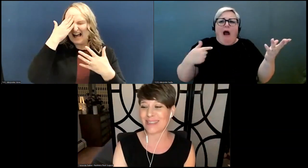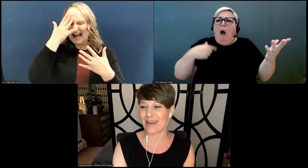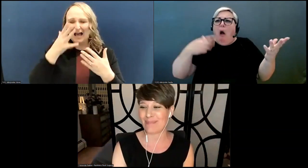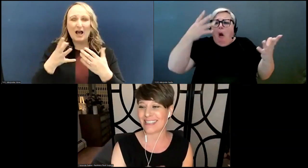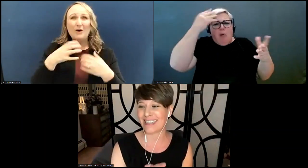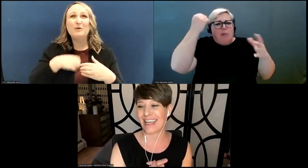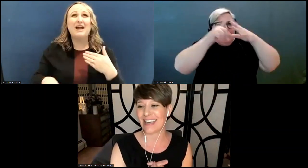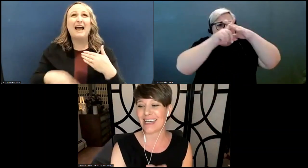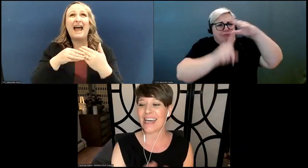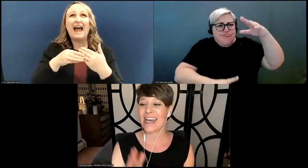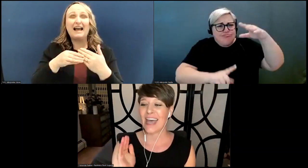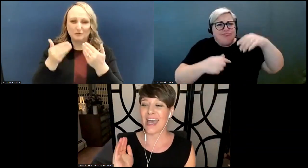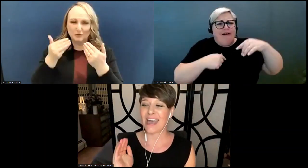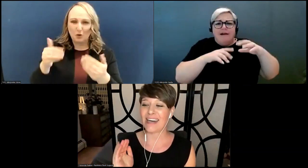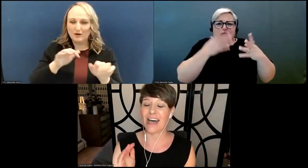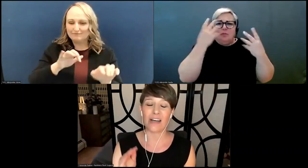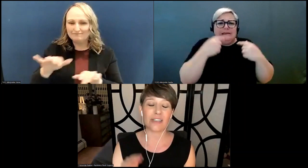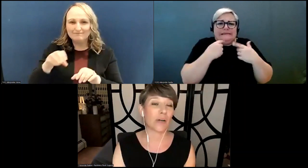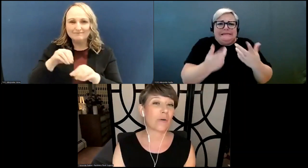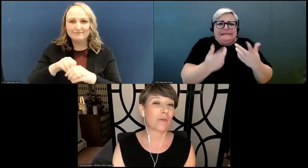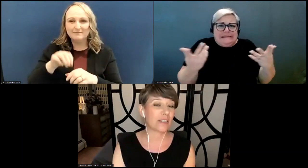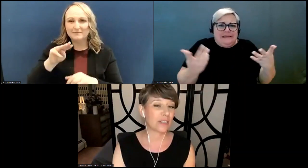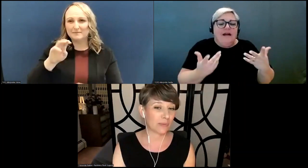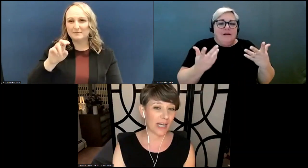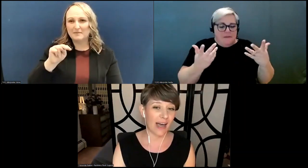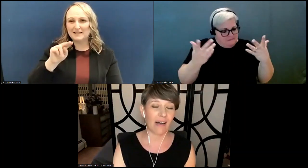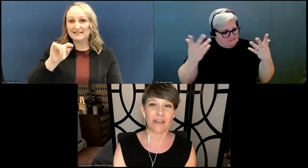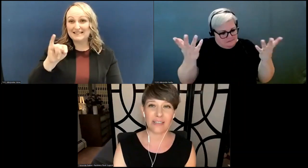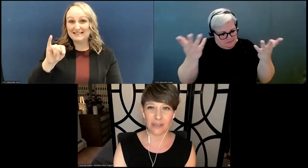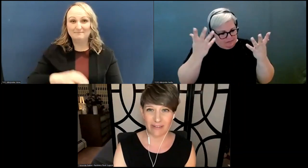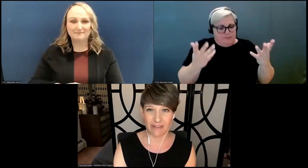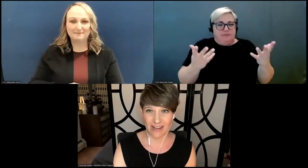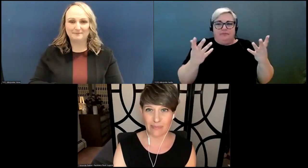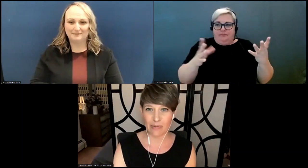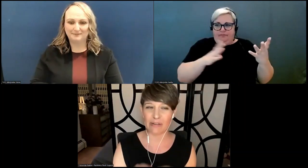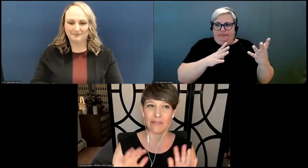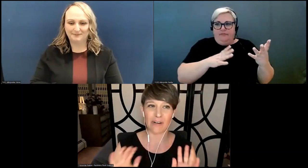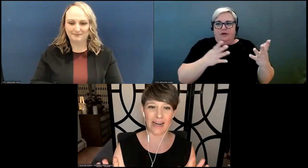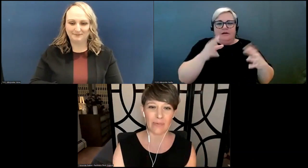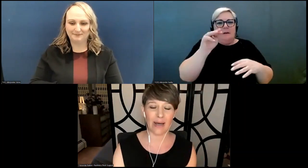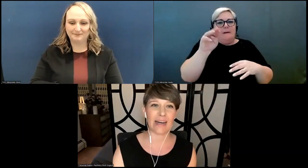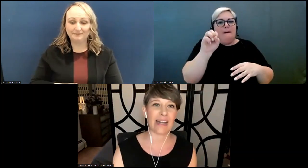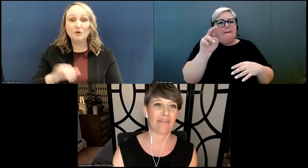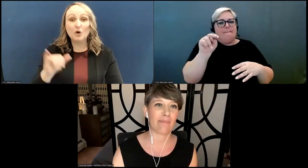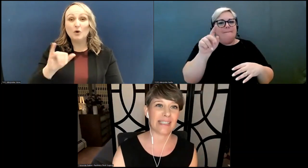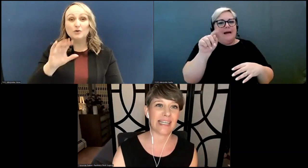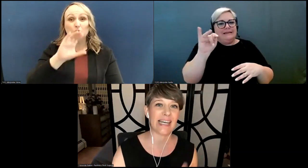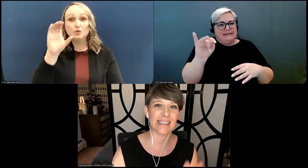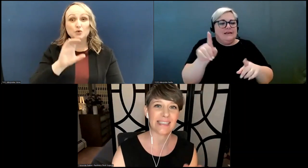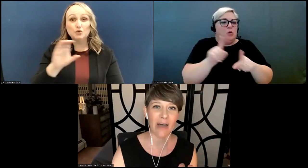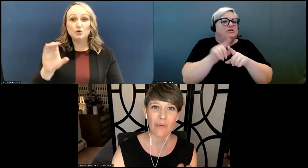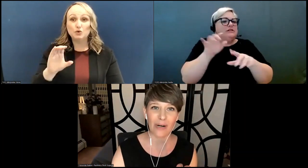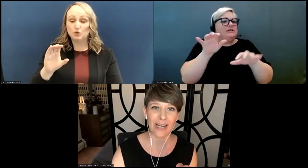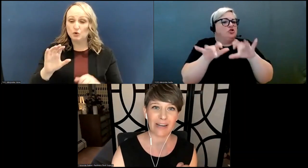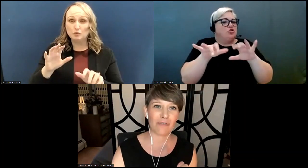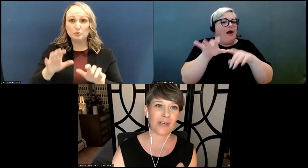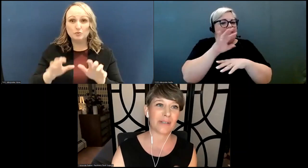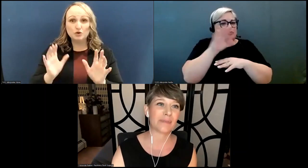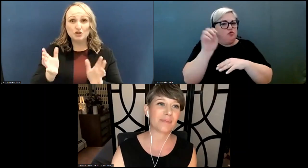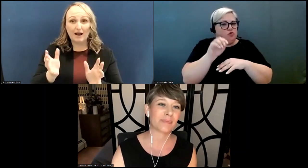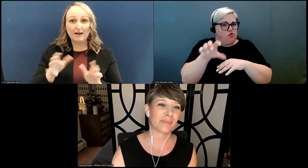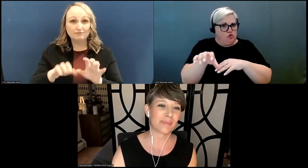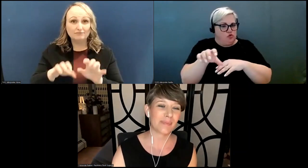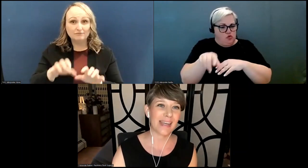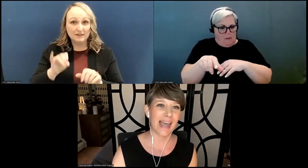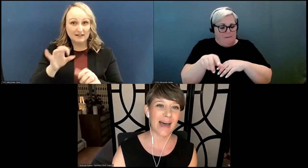also use that Menti link. And also the Zoom chat also available for anyone if Menti is not working for